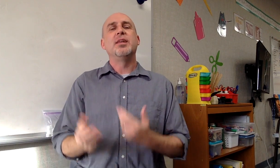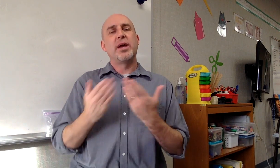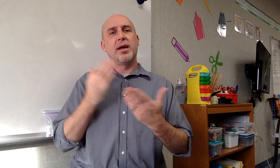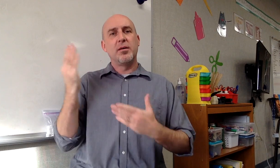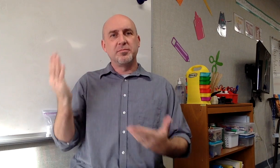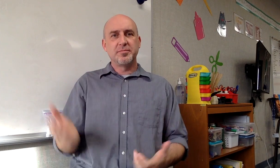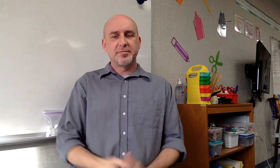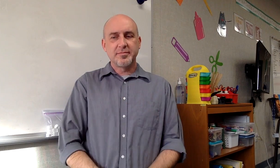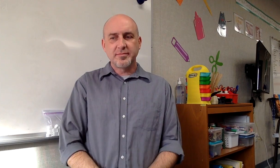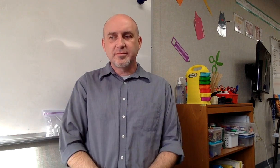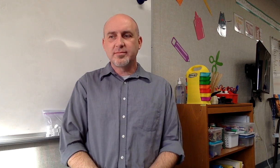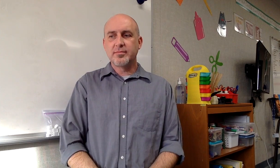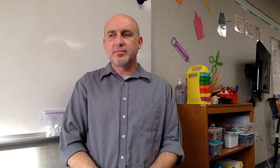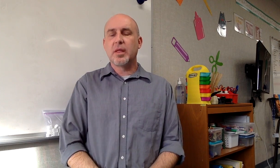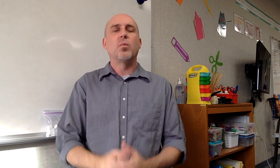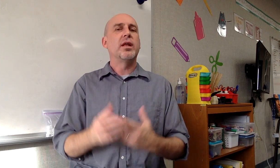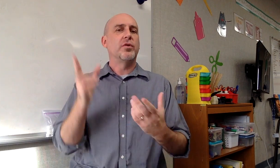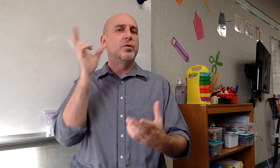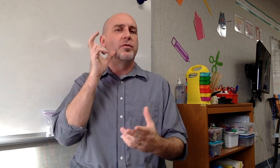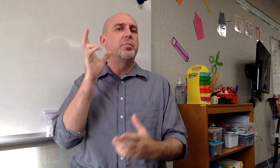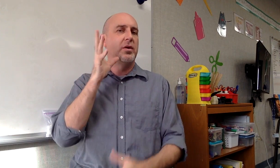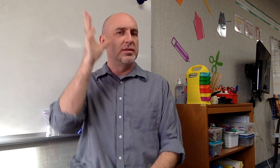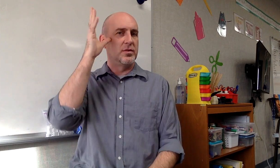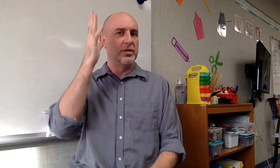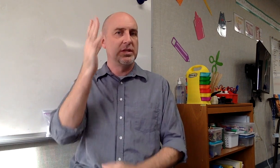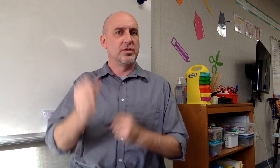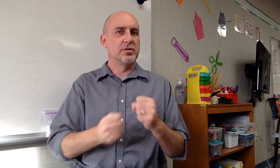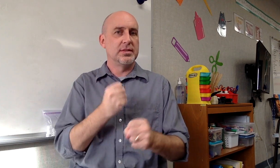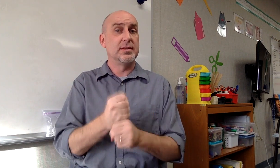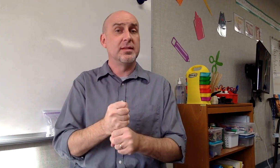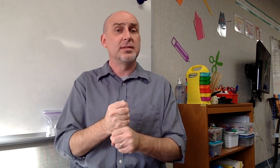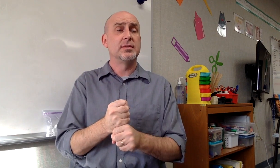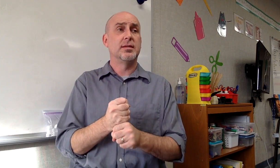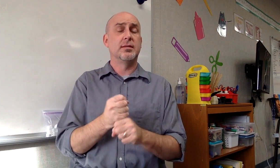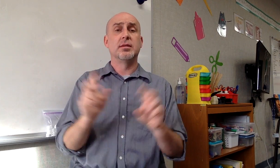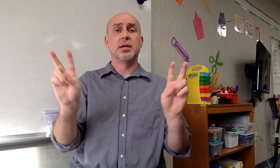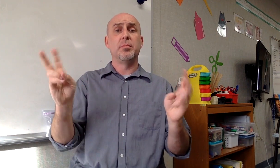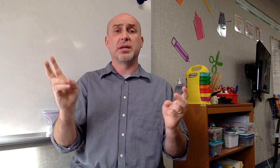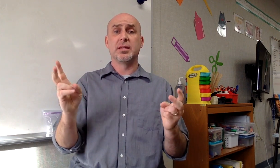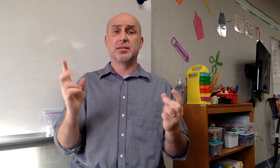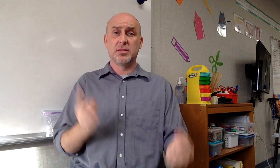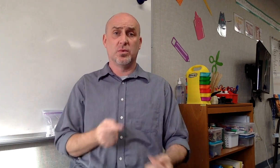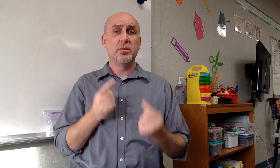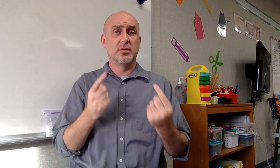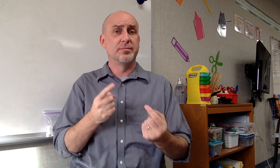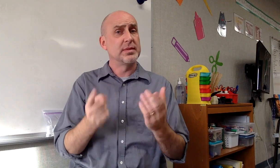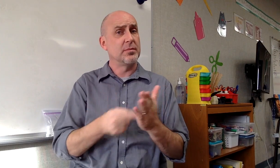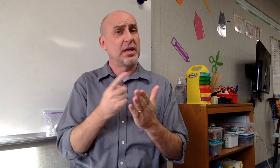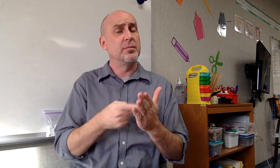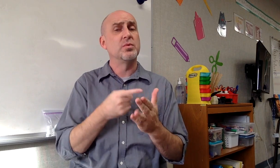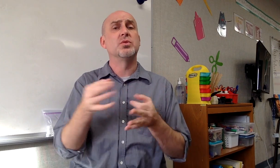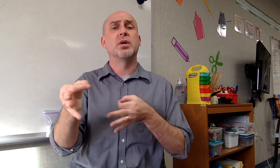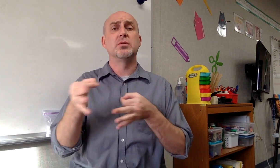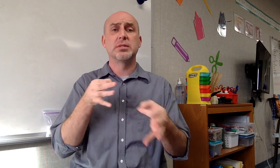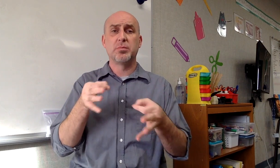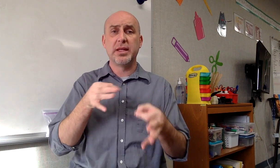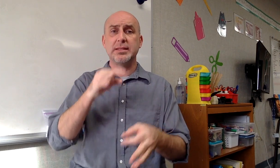Anyway, what I've heard from parents over the years is that this is a topic that's a struggle sometimes when they're trying to explain to